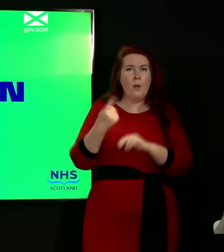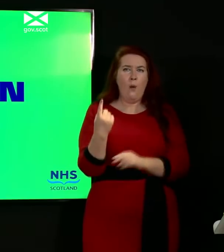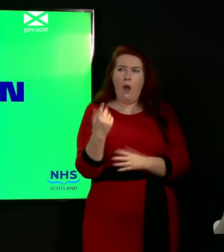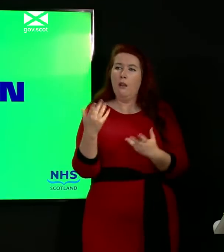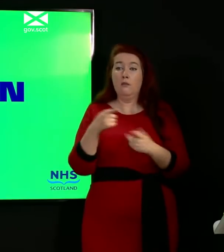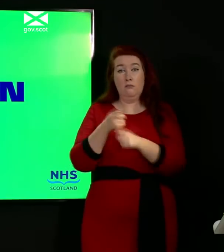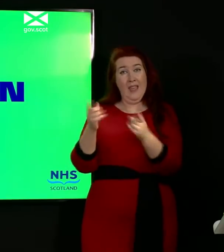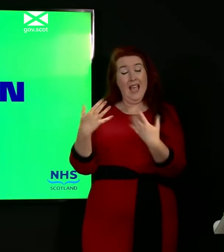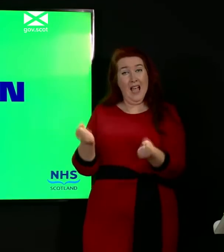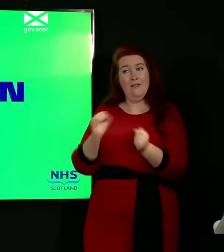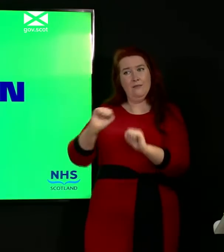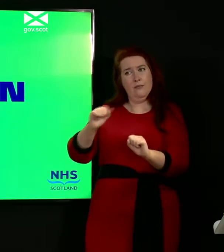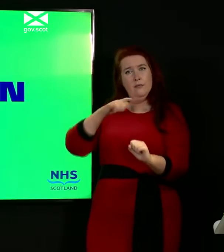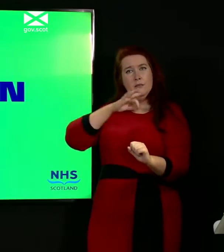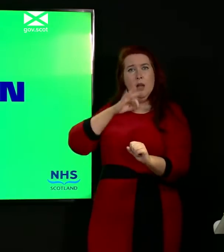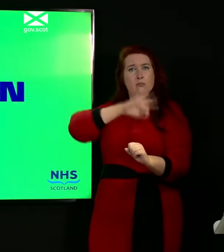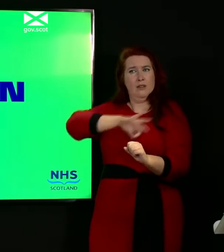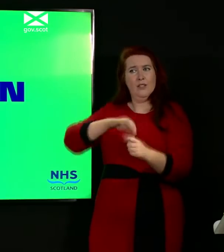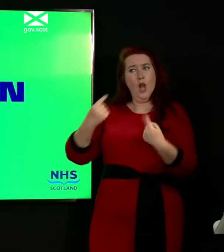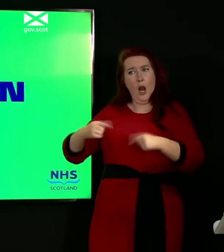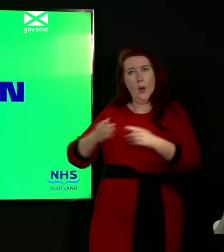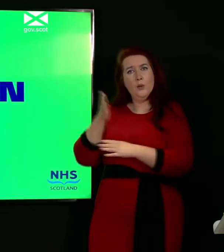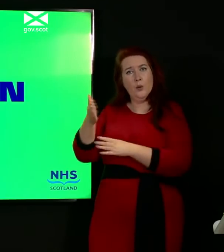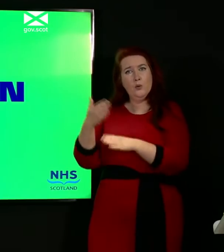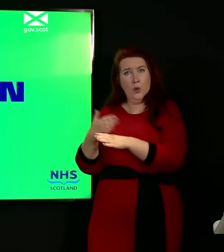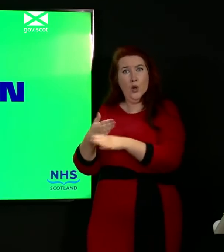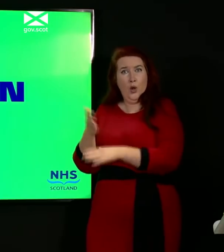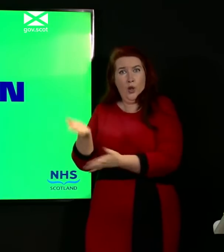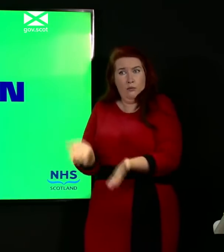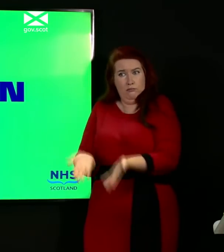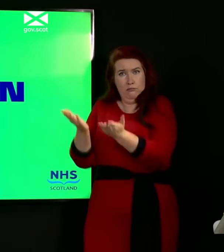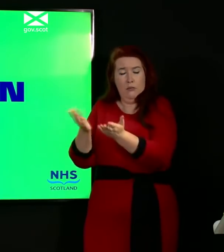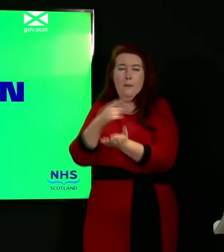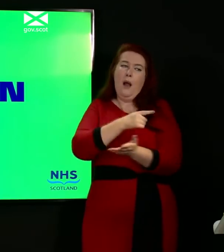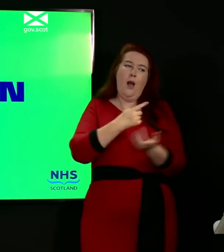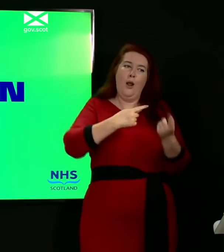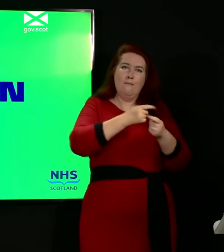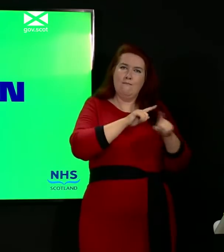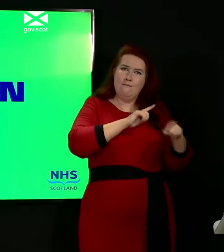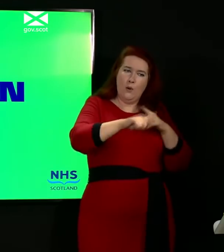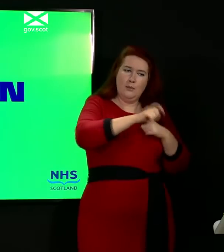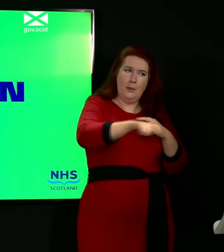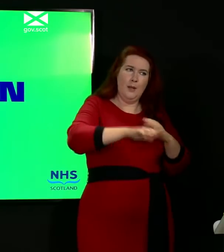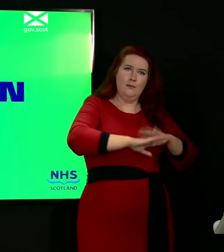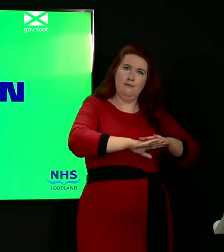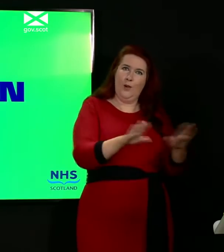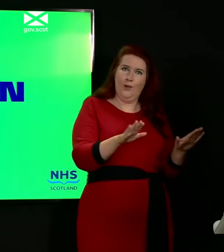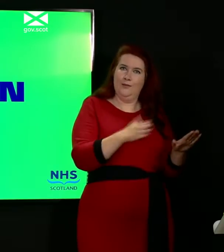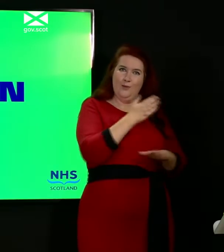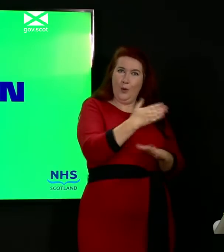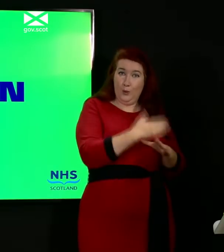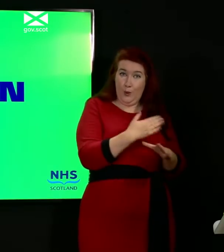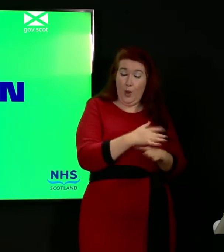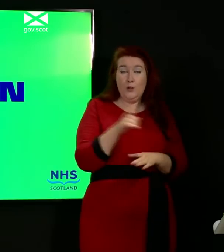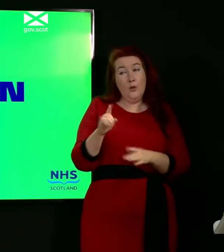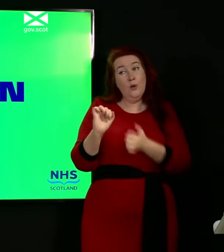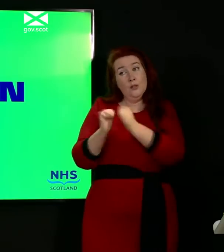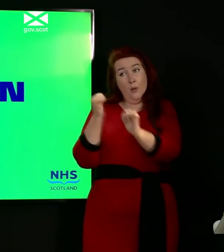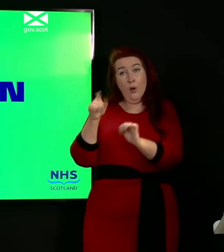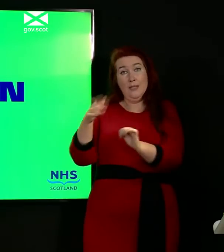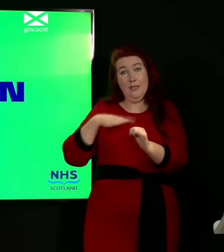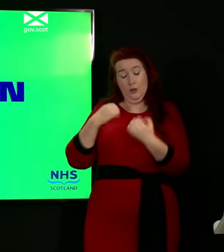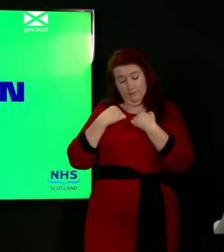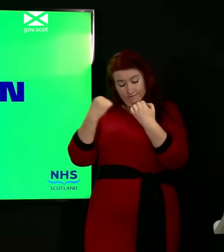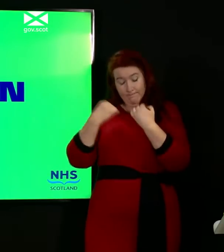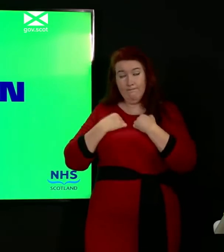be at work. A lot of people this week have been told not to go to work. So sport needs to look at those privileges very,